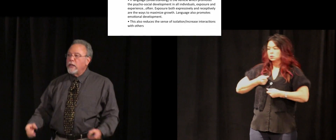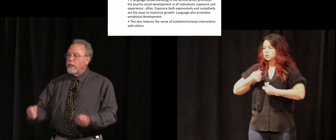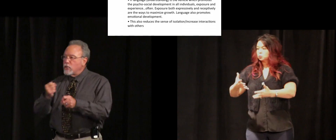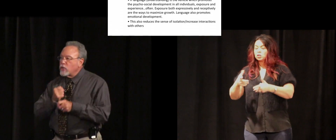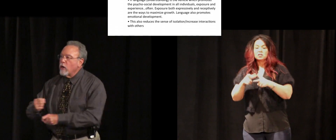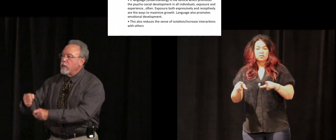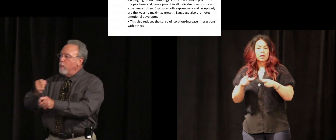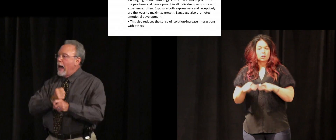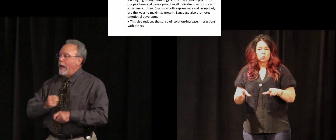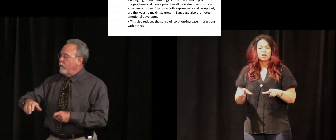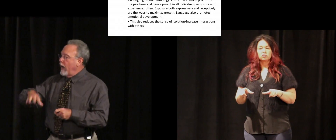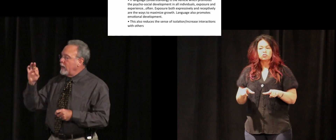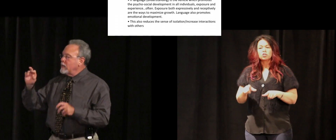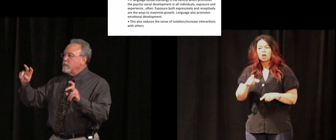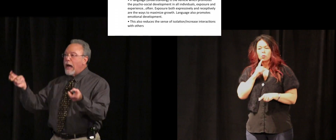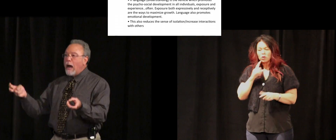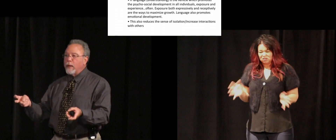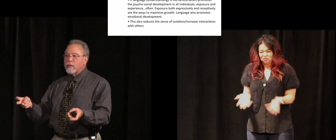disrespect.